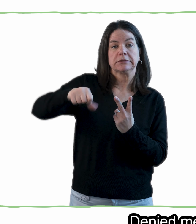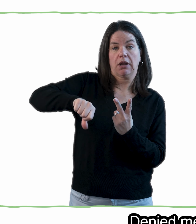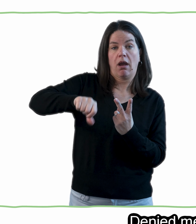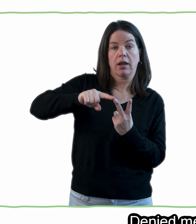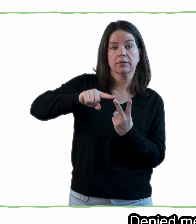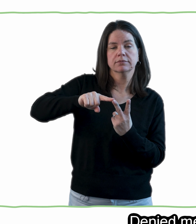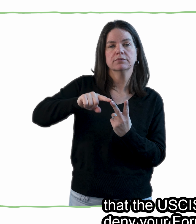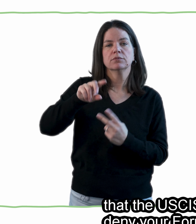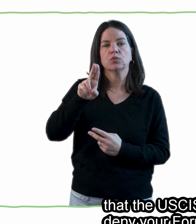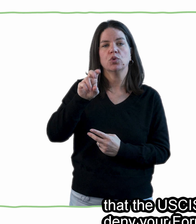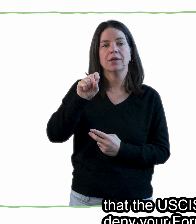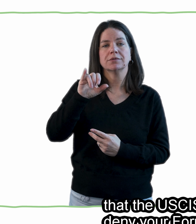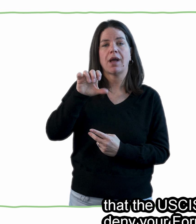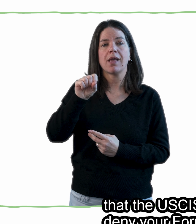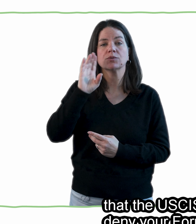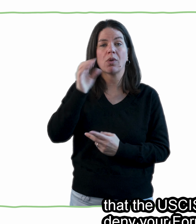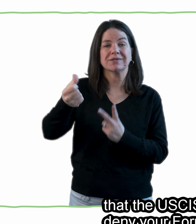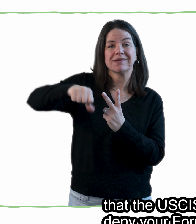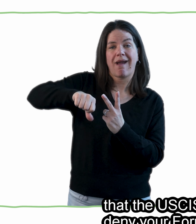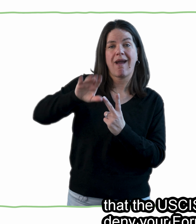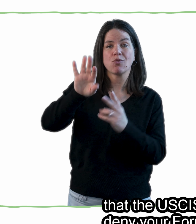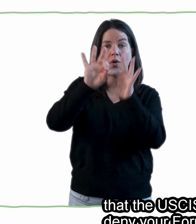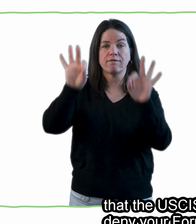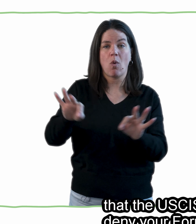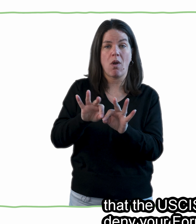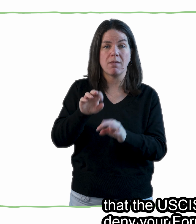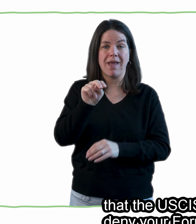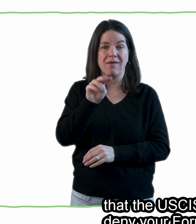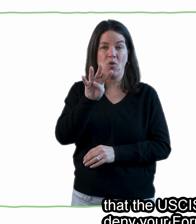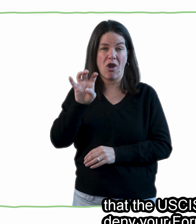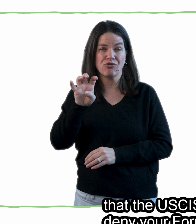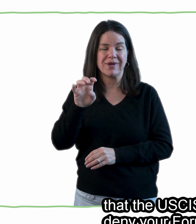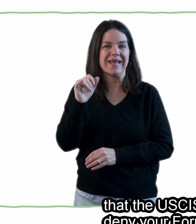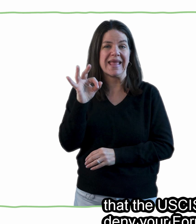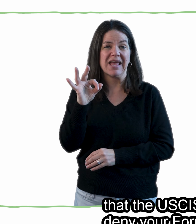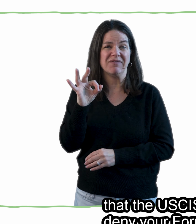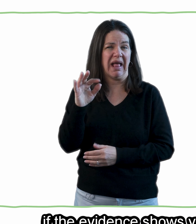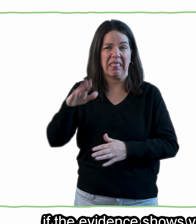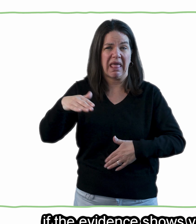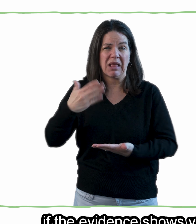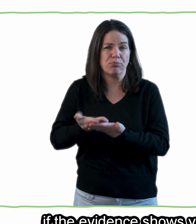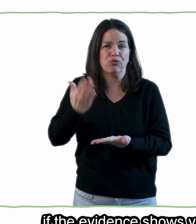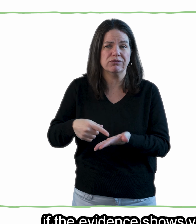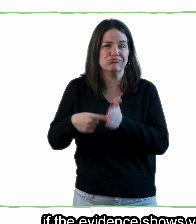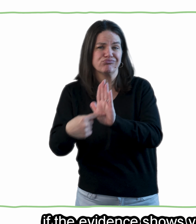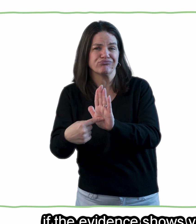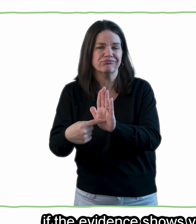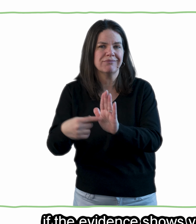Denied means that the USCIS will deny your Form N-400 if the evidence shows you are not